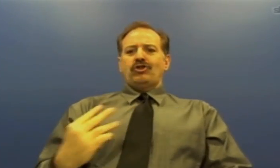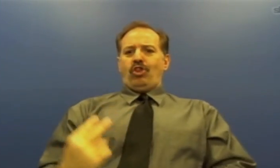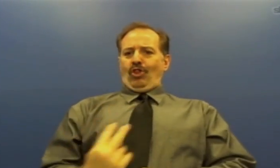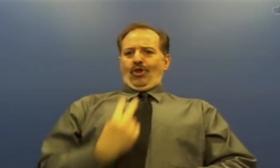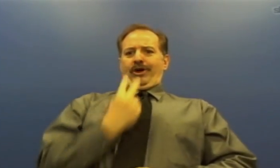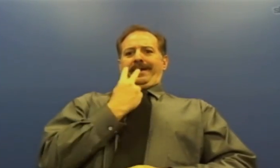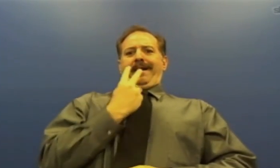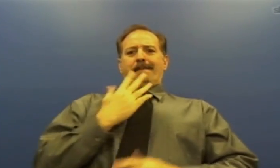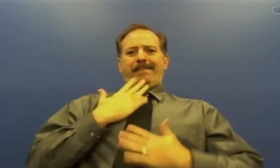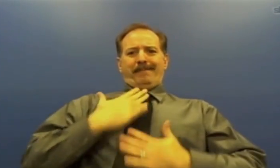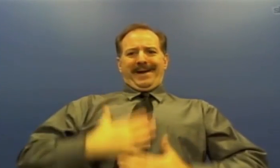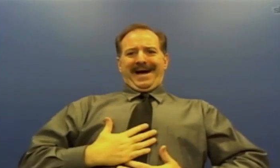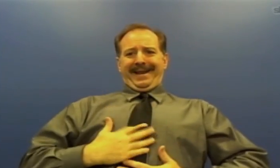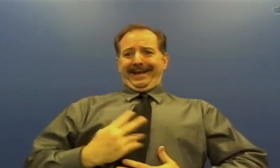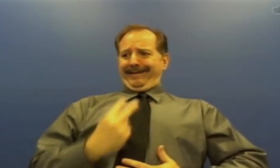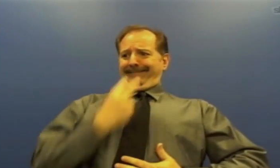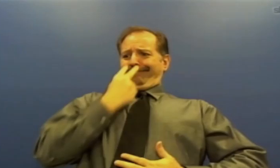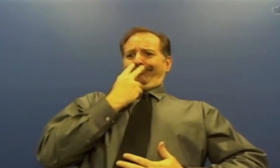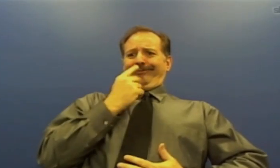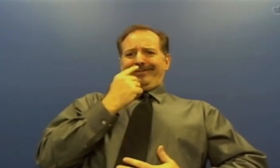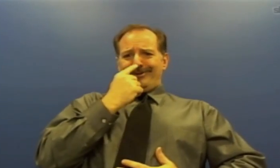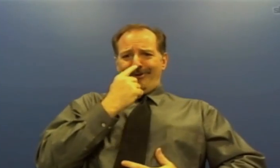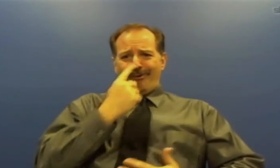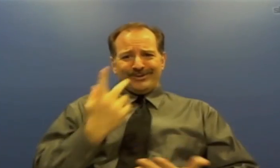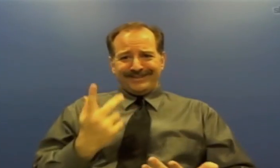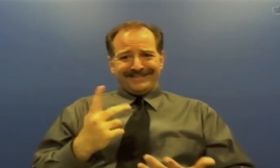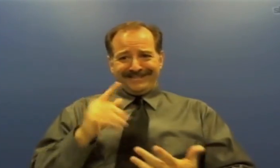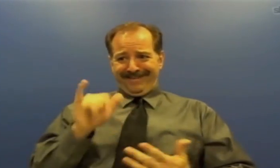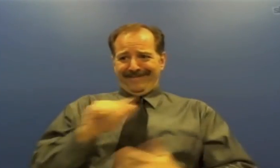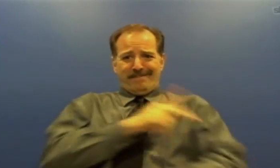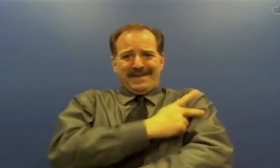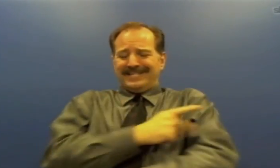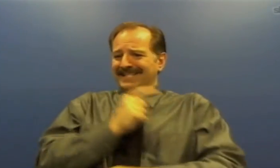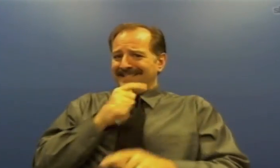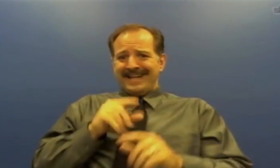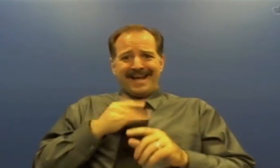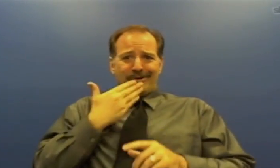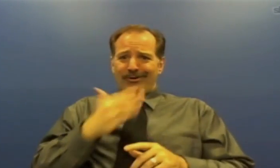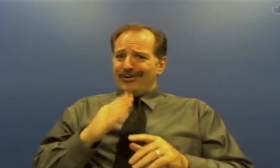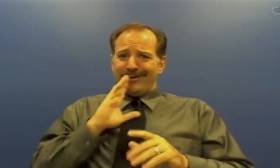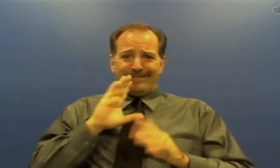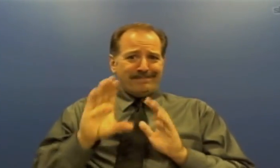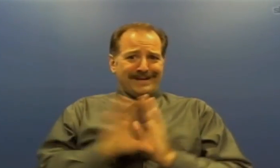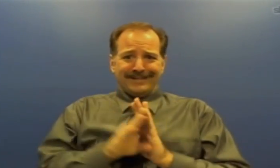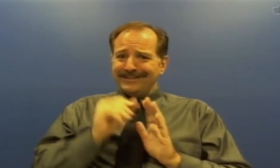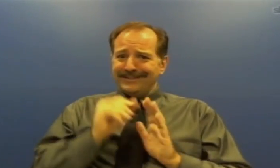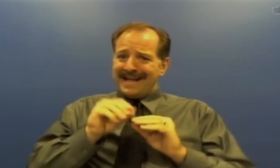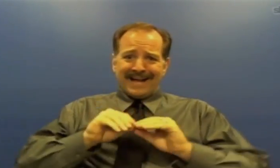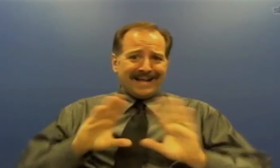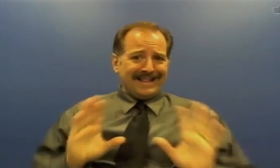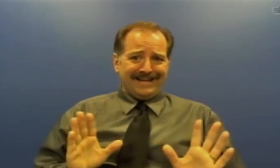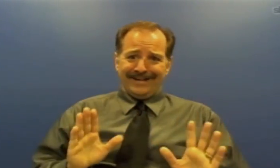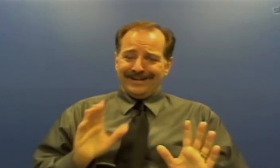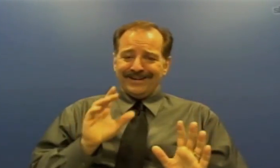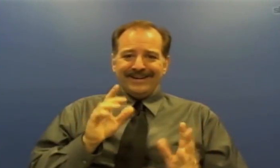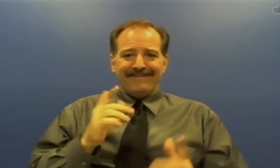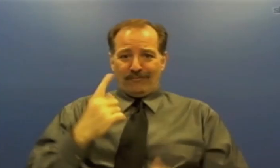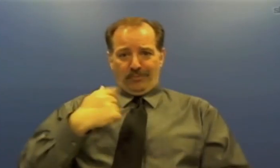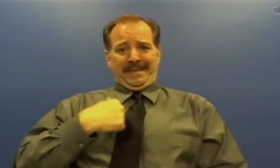because very often the camera is positioned in such a way that I'm not seeing them face on, but rather I'm looking up their nostrils, which is not a nice picture.